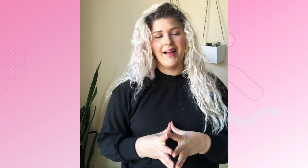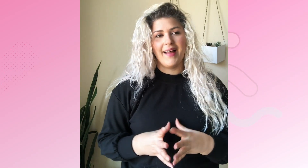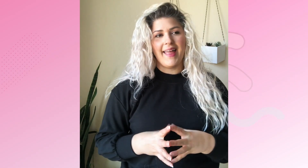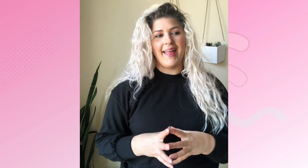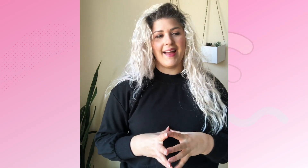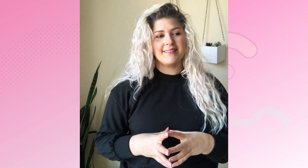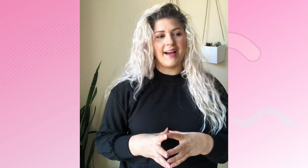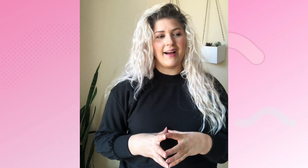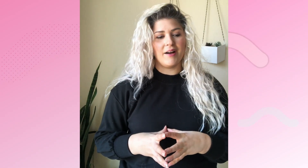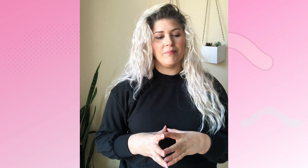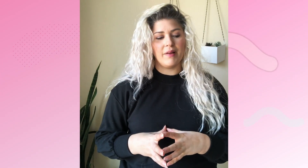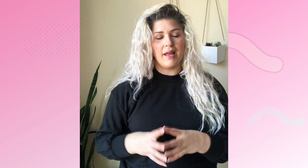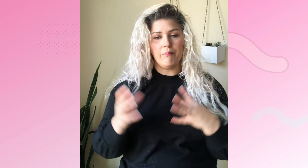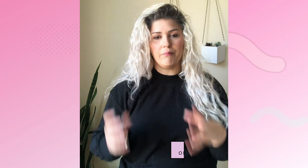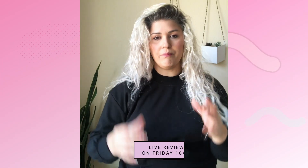and